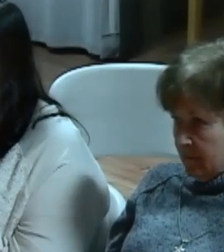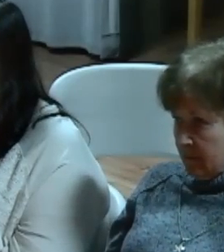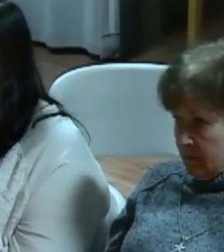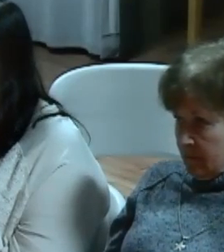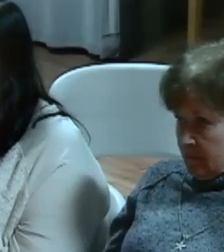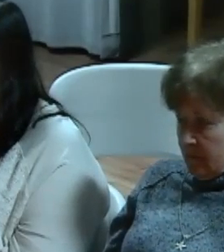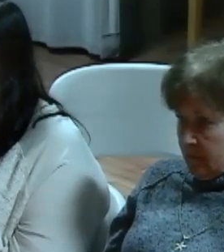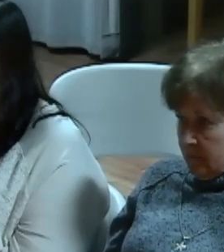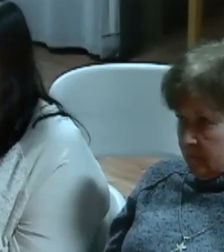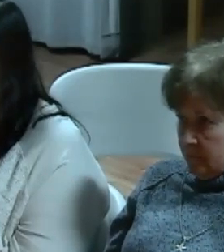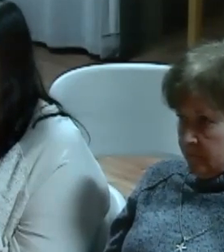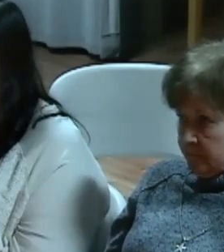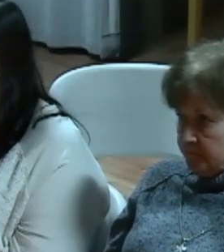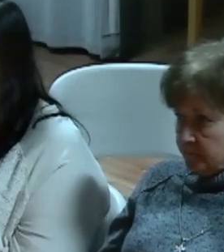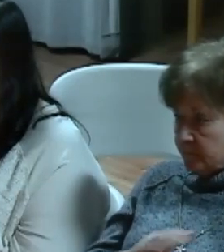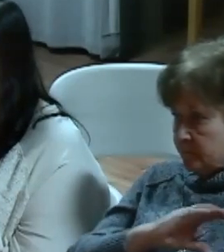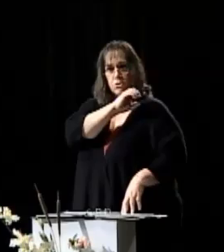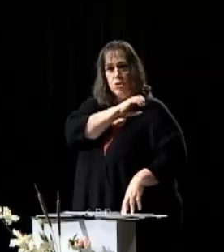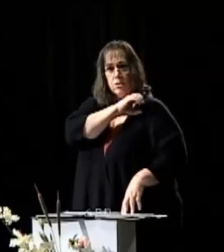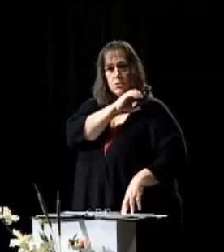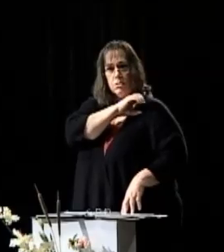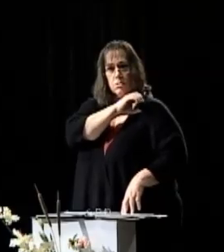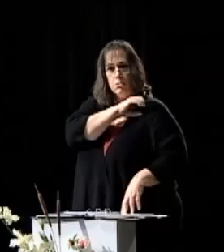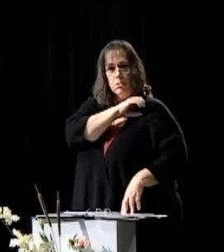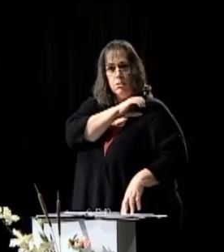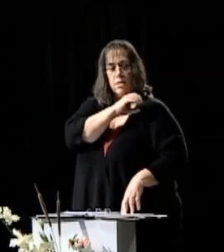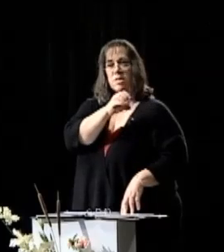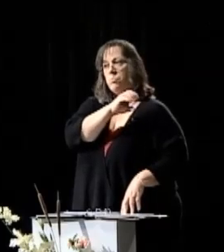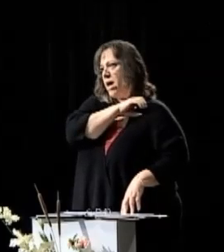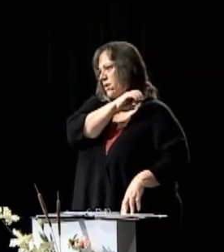police officer is at your chest, his badge.